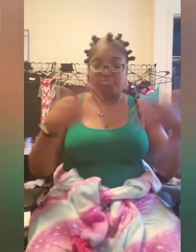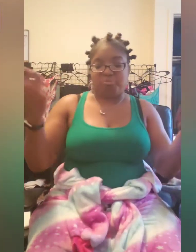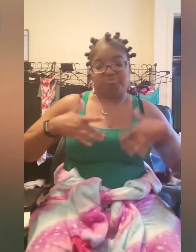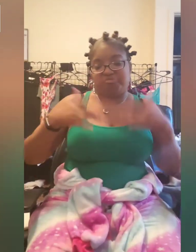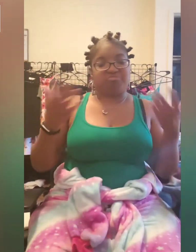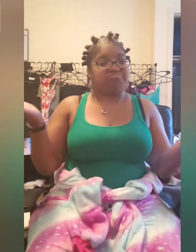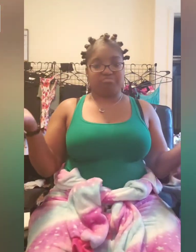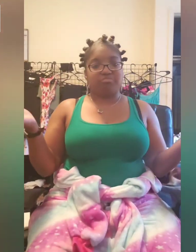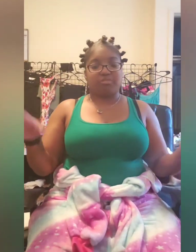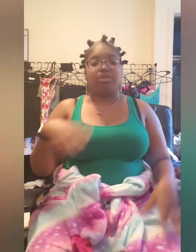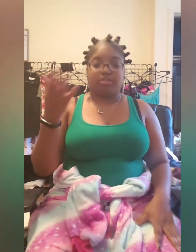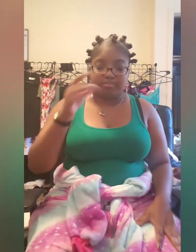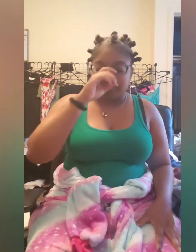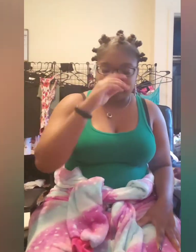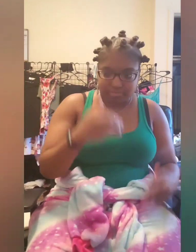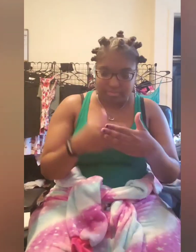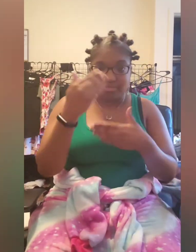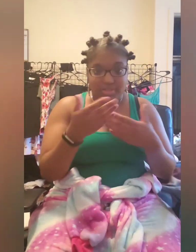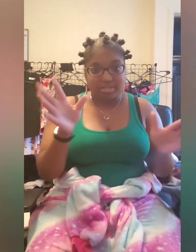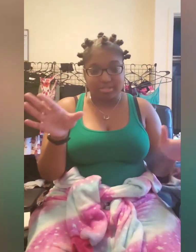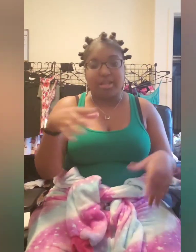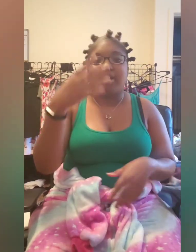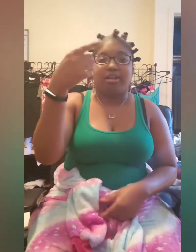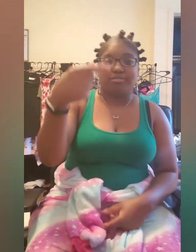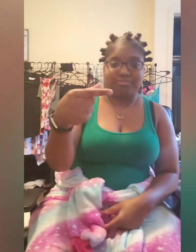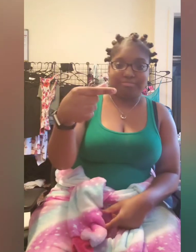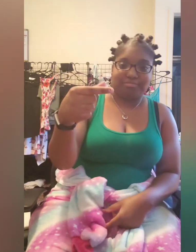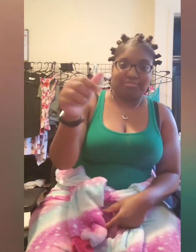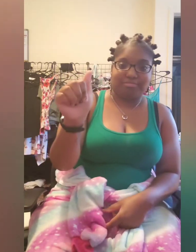They know they like girls, they don't really have a title for what they want. But it's cool.